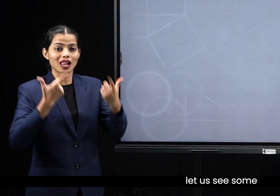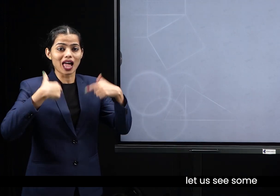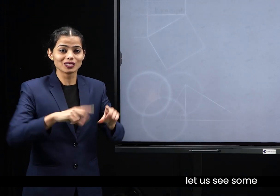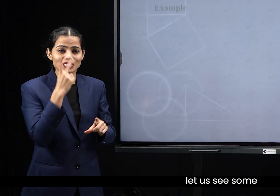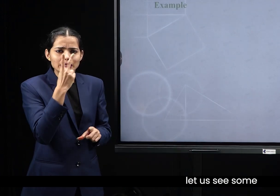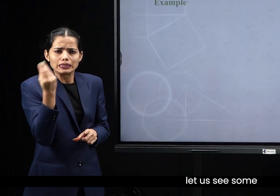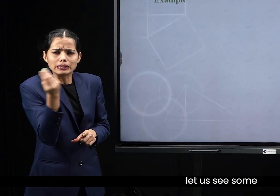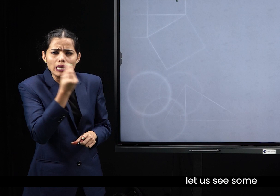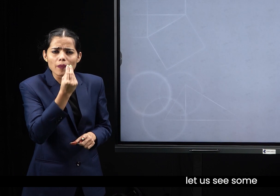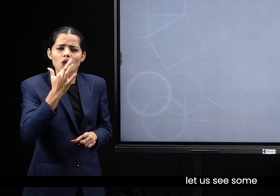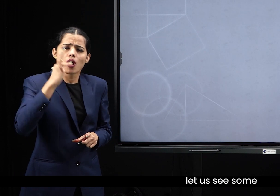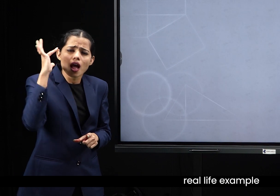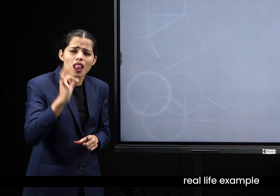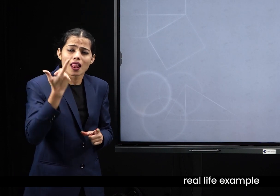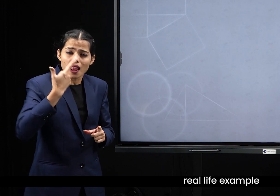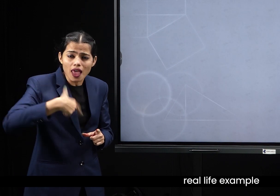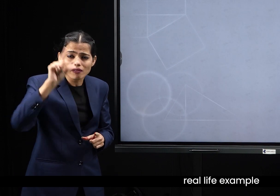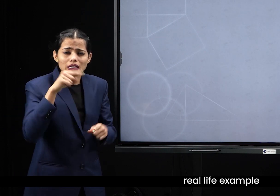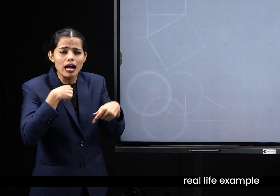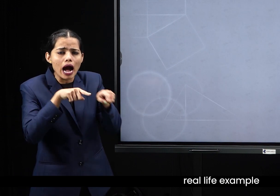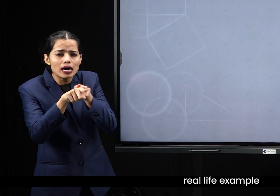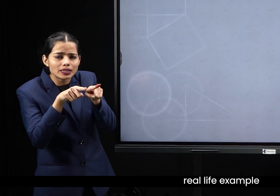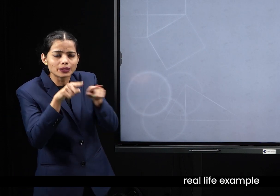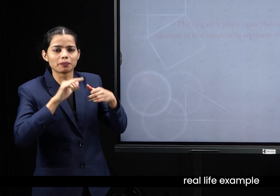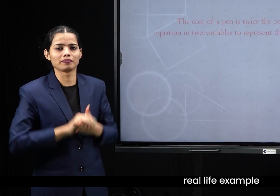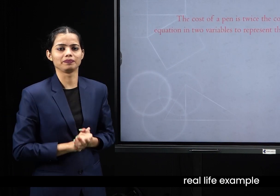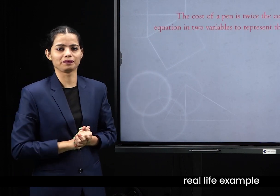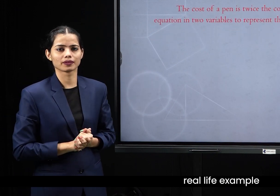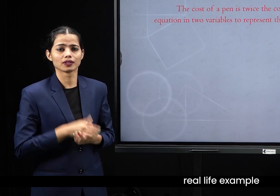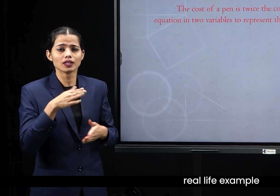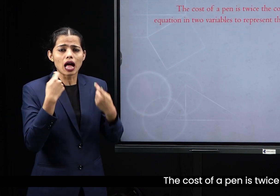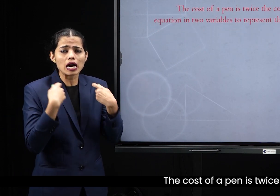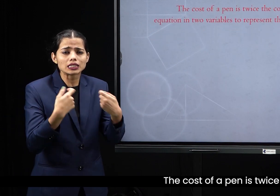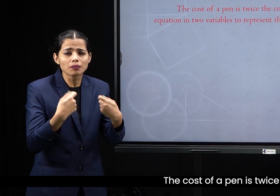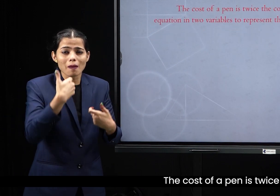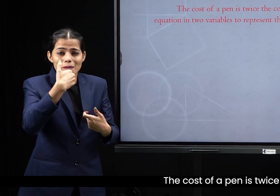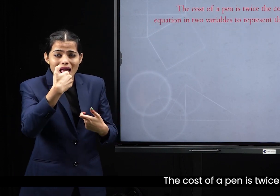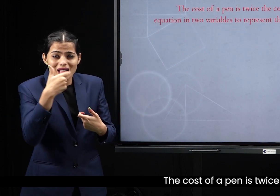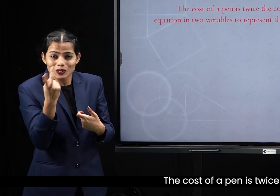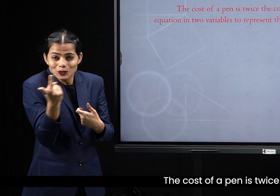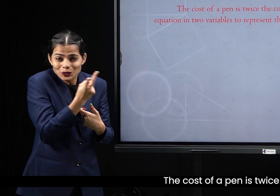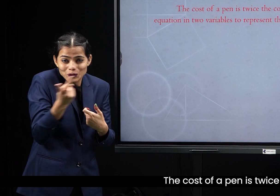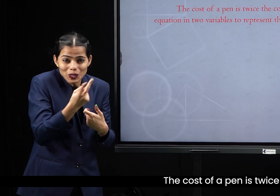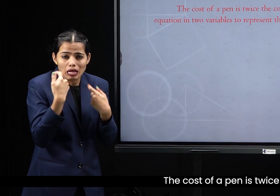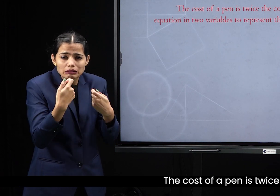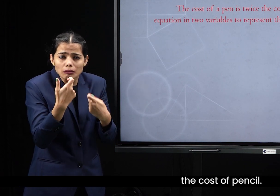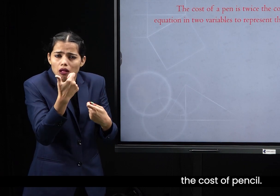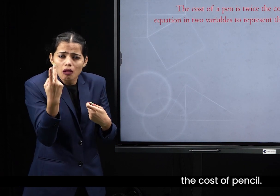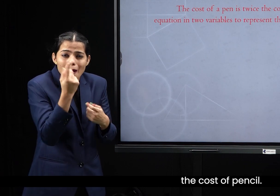Let us see some real life example. The cost of a pen is equal to the cost